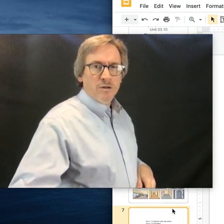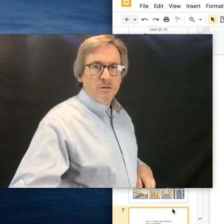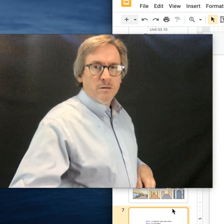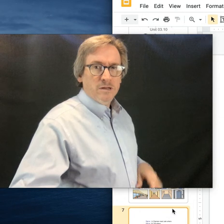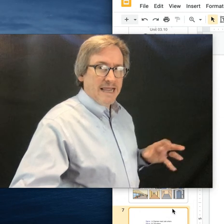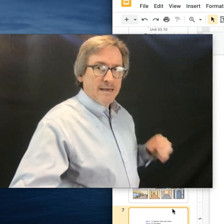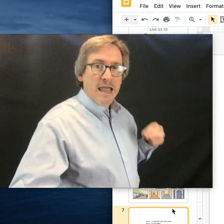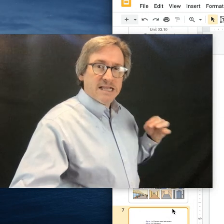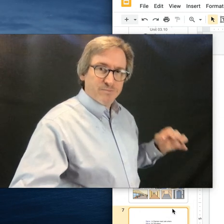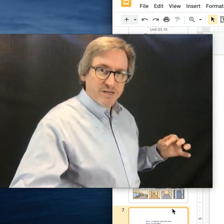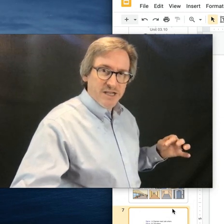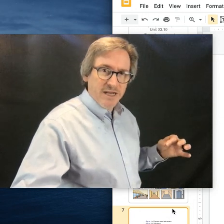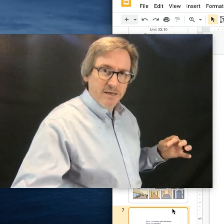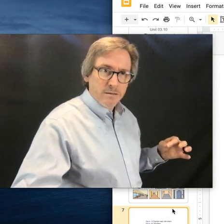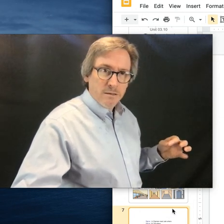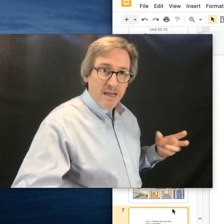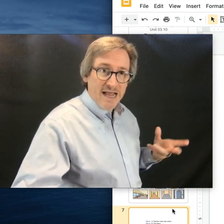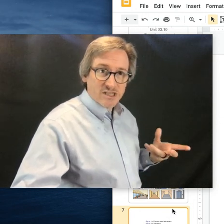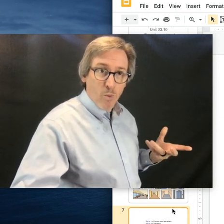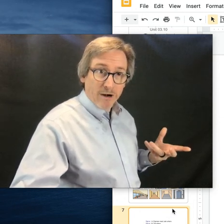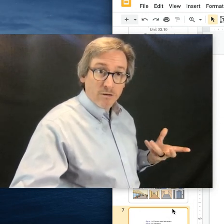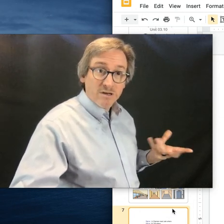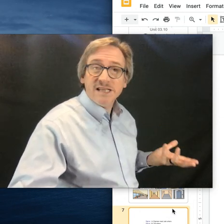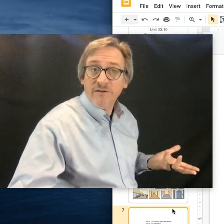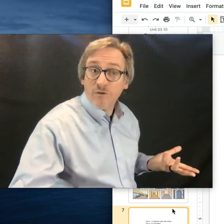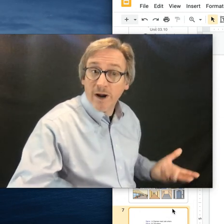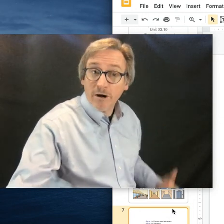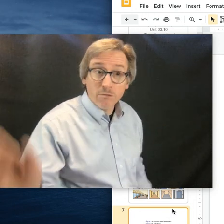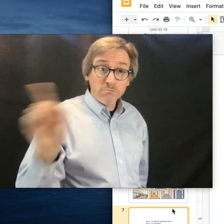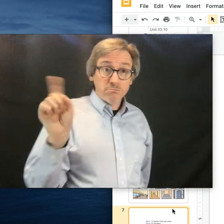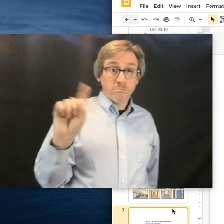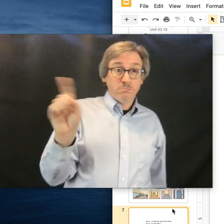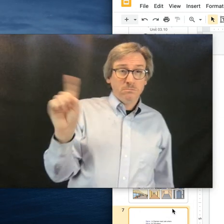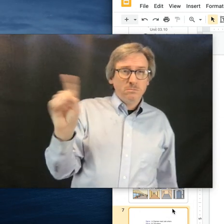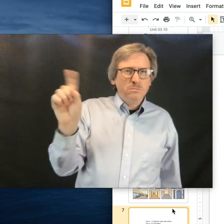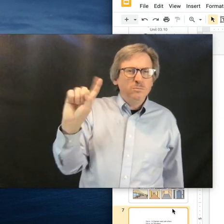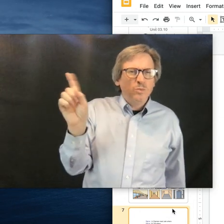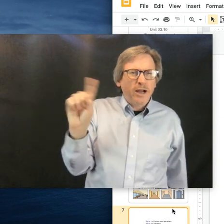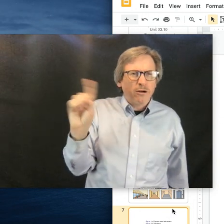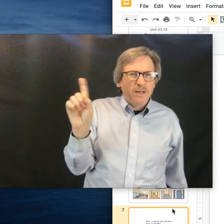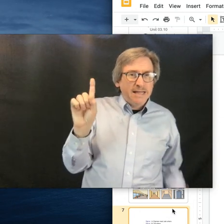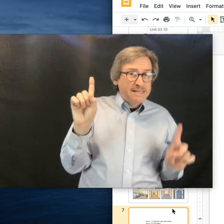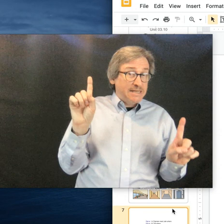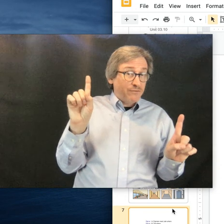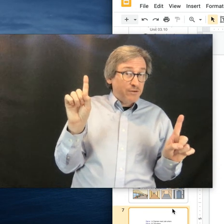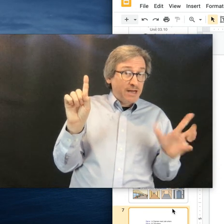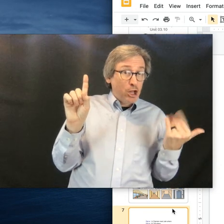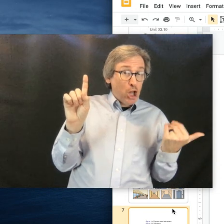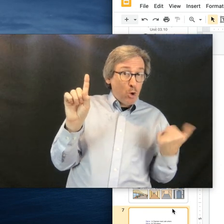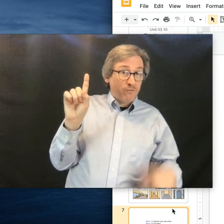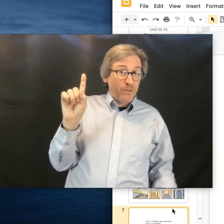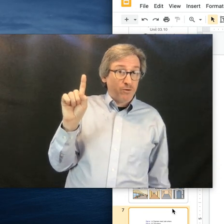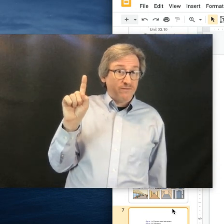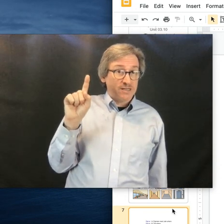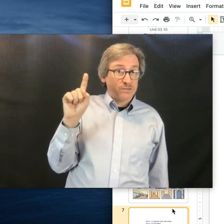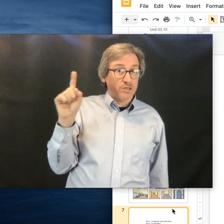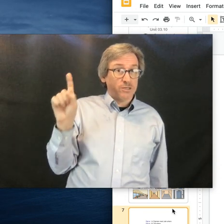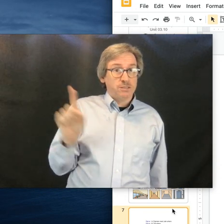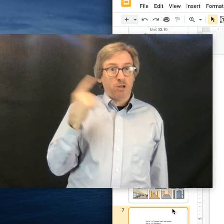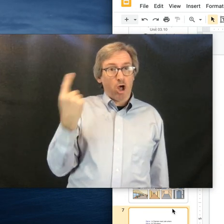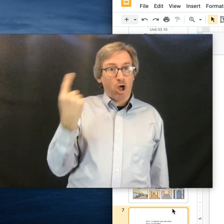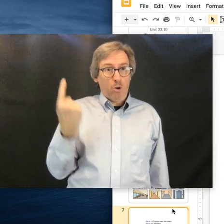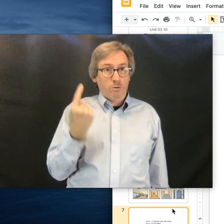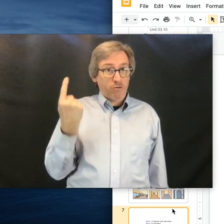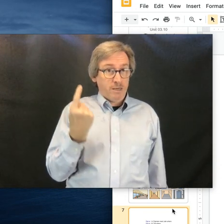So again, express the need, ask where. Sign for where. Where. It's different than alone from the previous, which